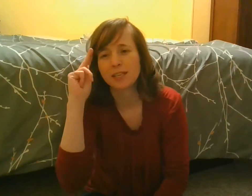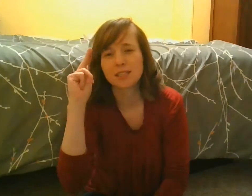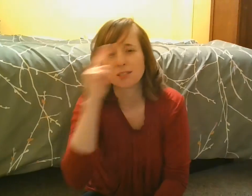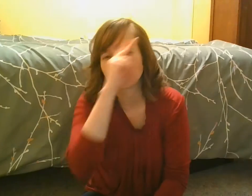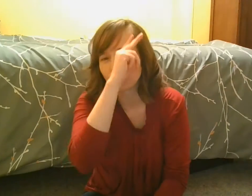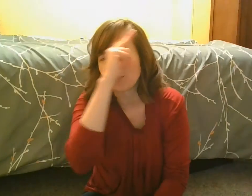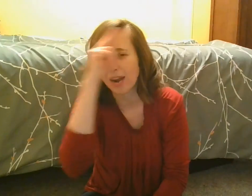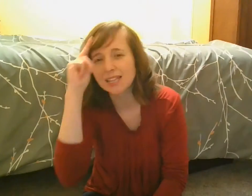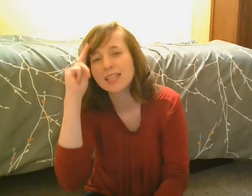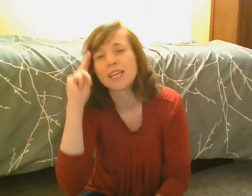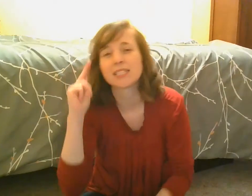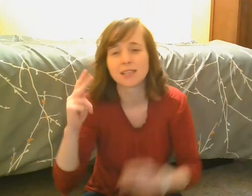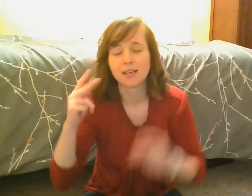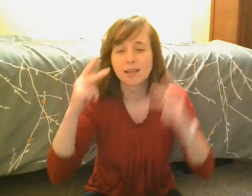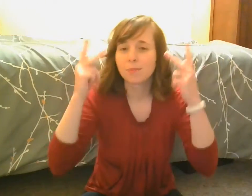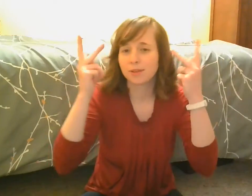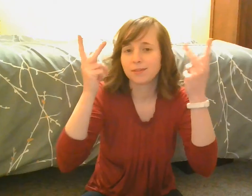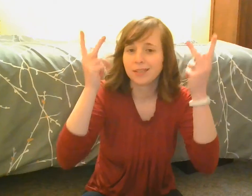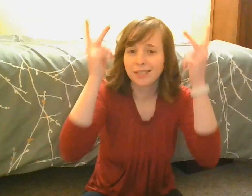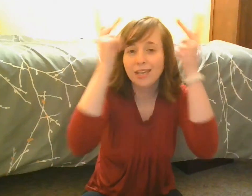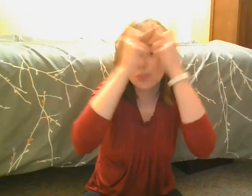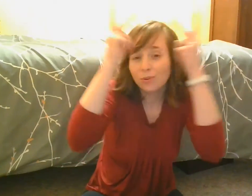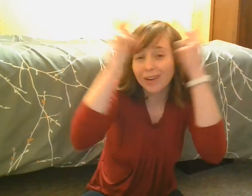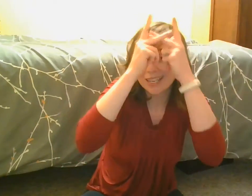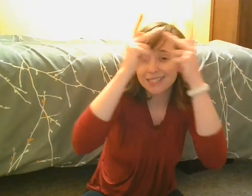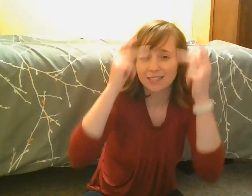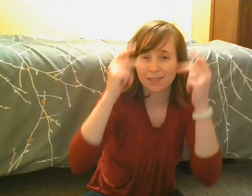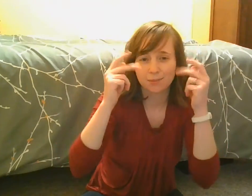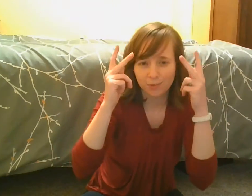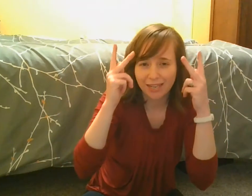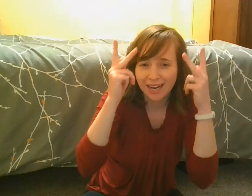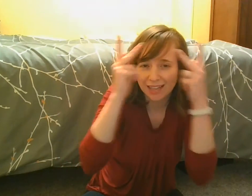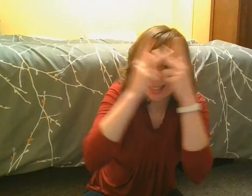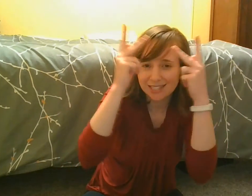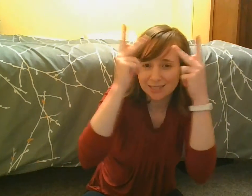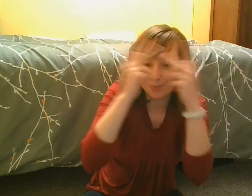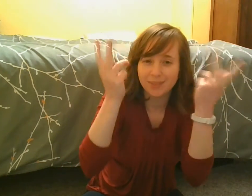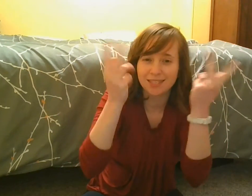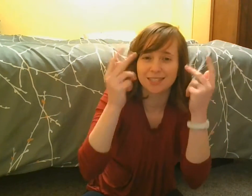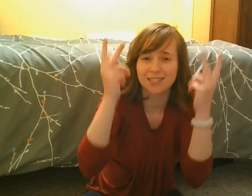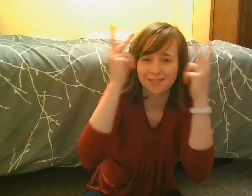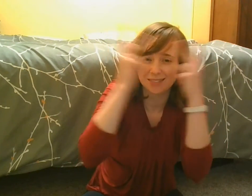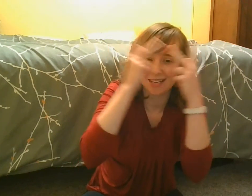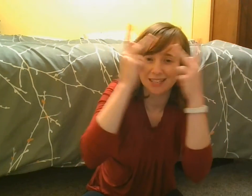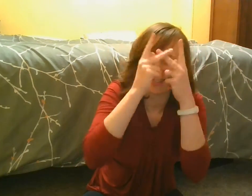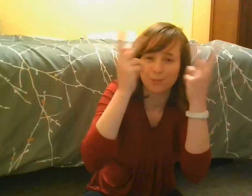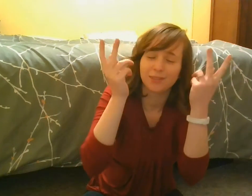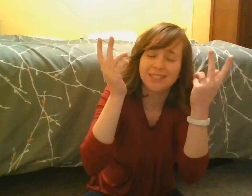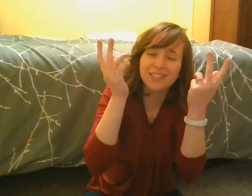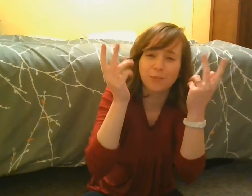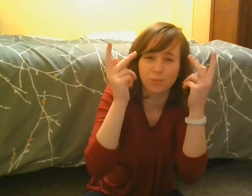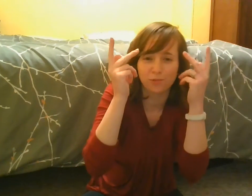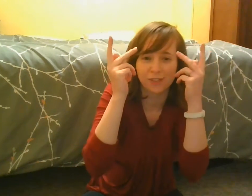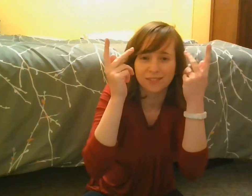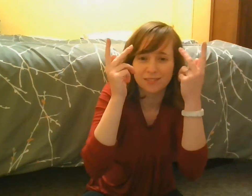careless, reckless, but either way is acceptable. I kind of like this one because it's just kind of it's a little bit more fun